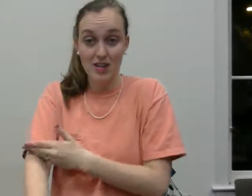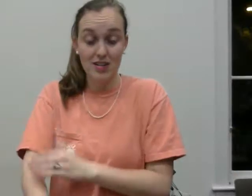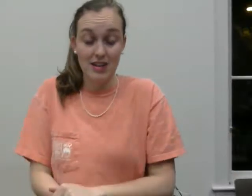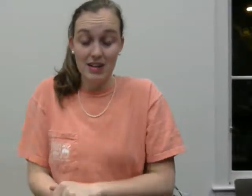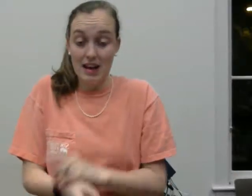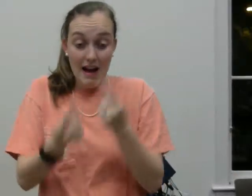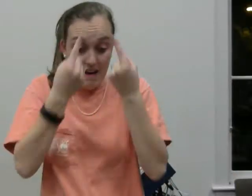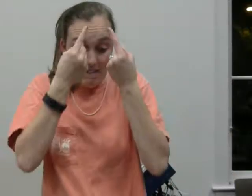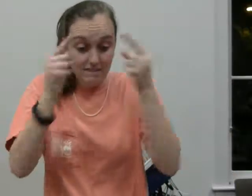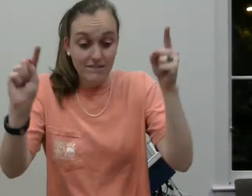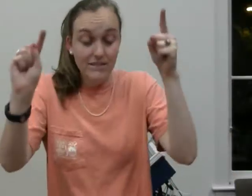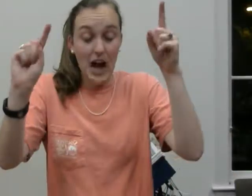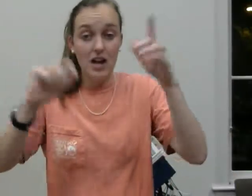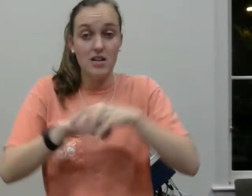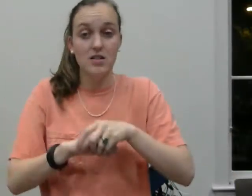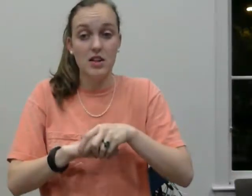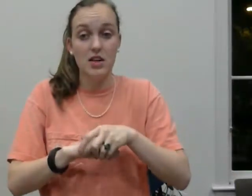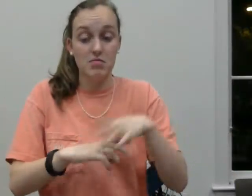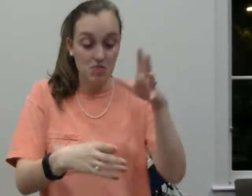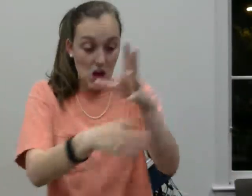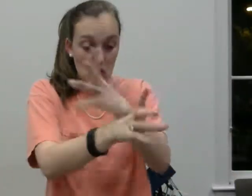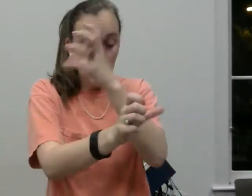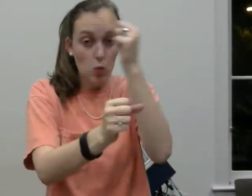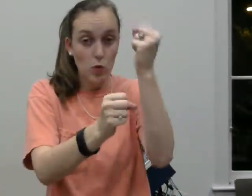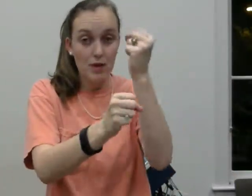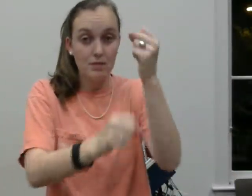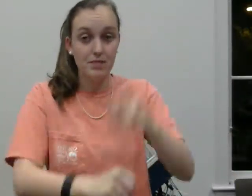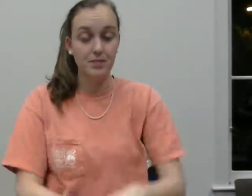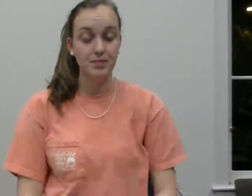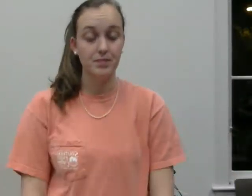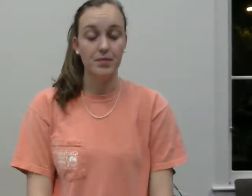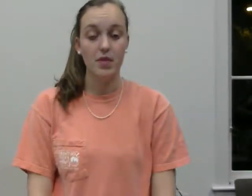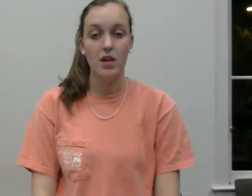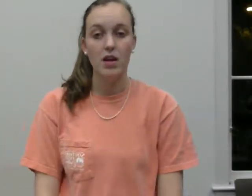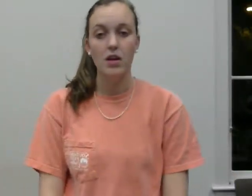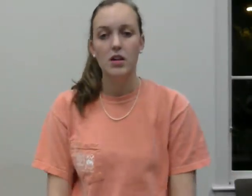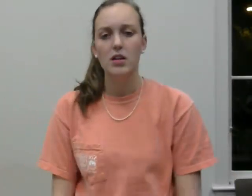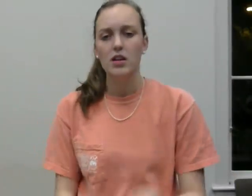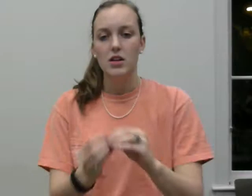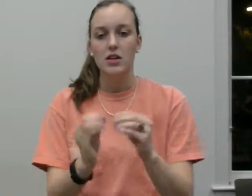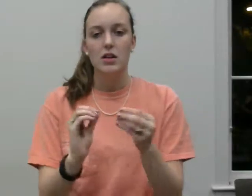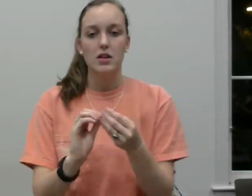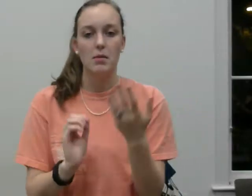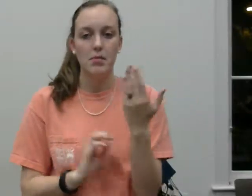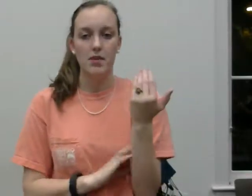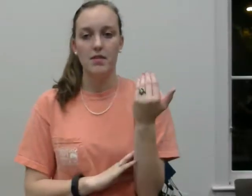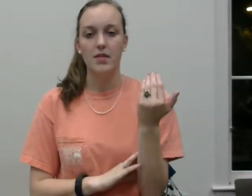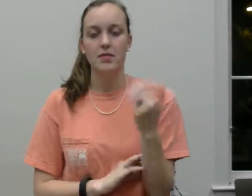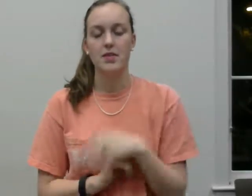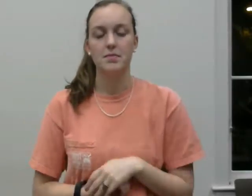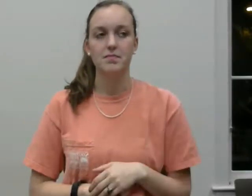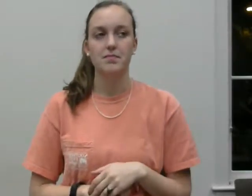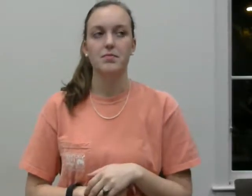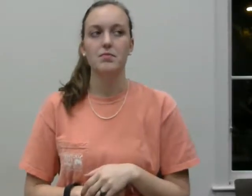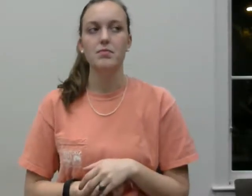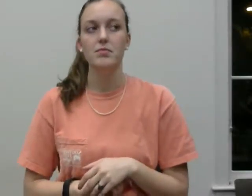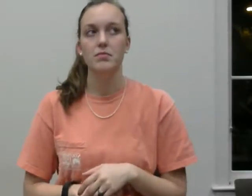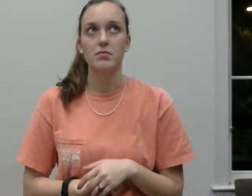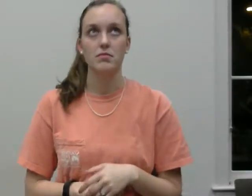British, of course, Yorktown being the last major battle. Number 15, we talked about how hugely important the American Revolution was.